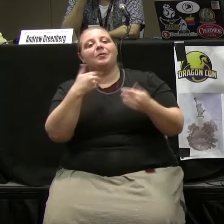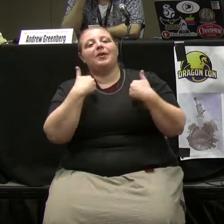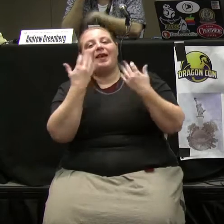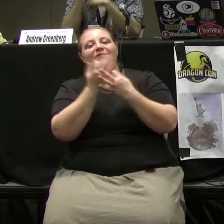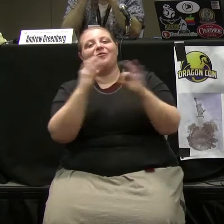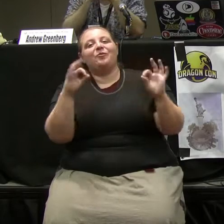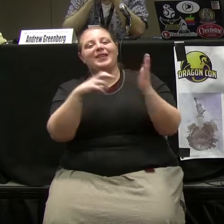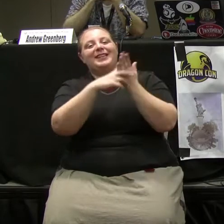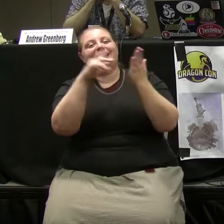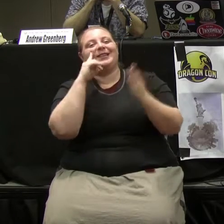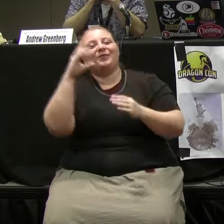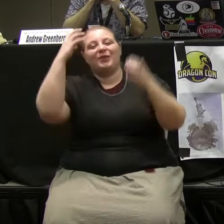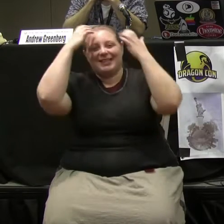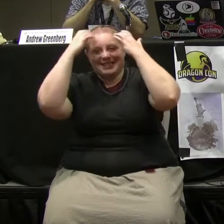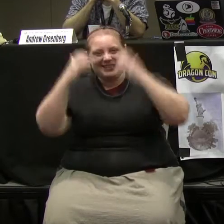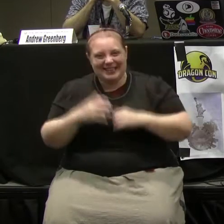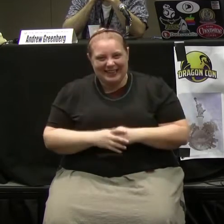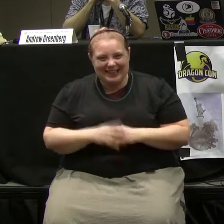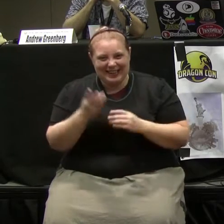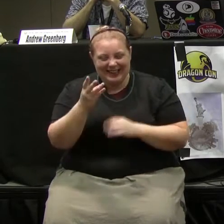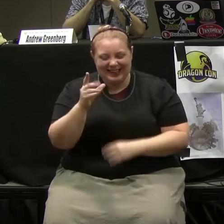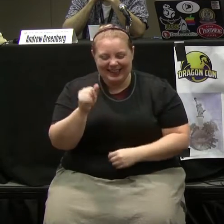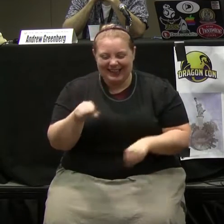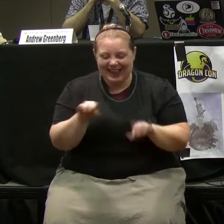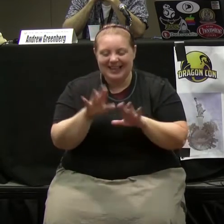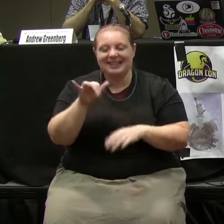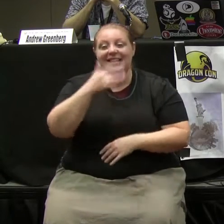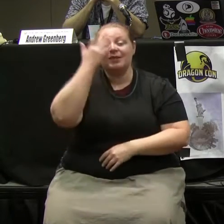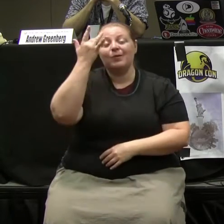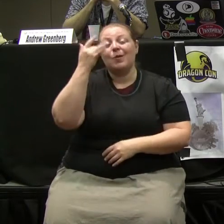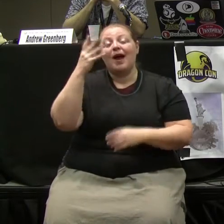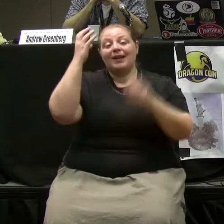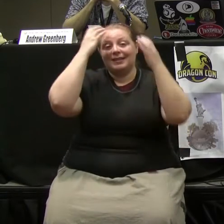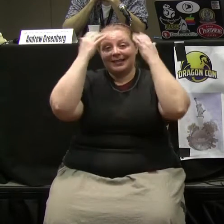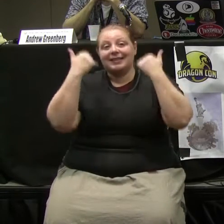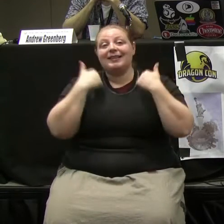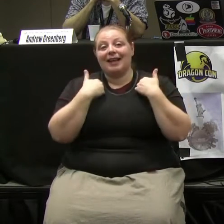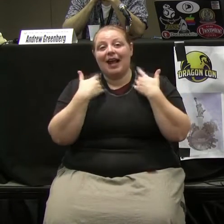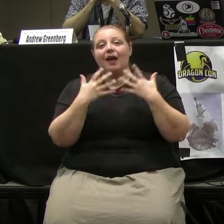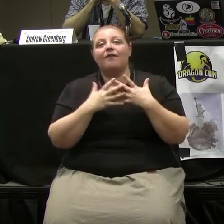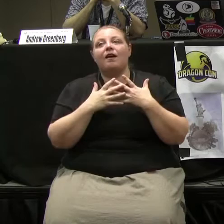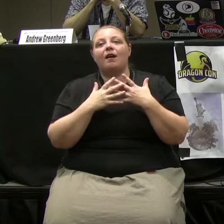Disneyland, which is quite scary. That's why Disney has a lot of,